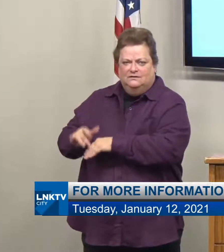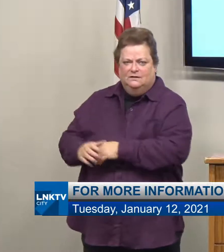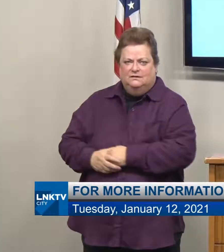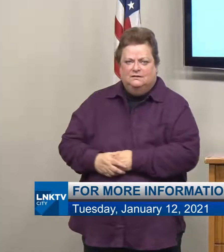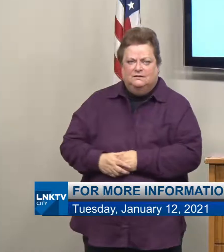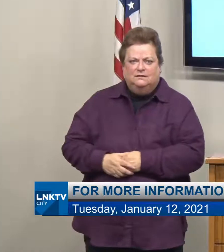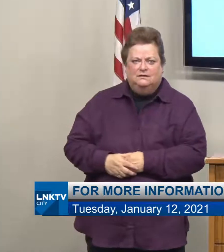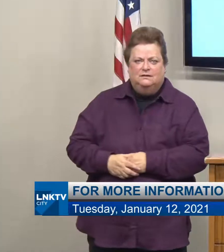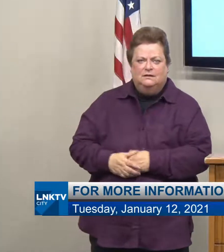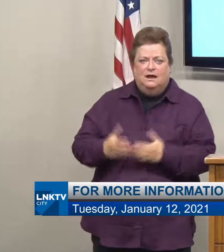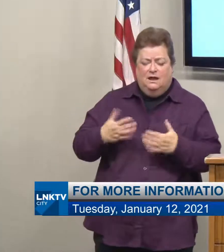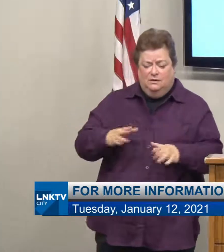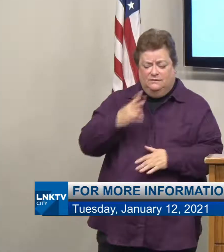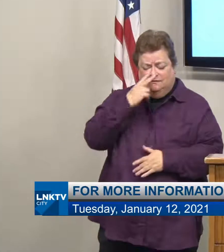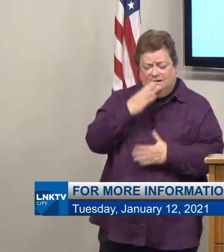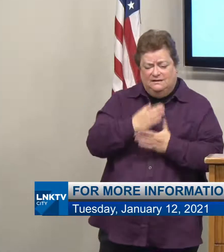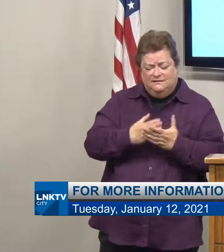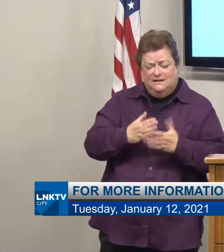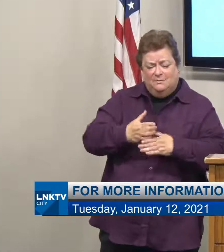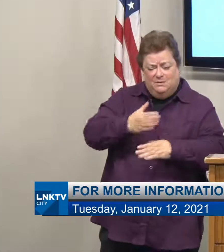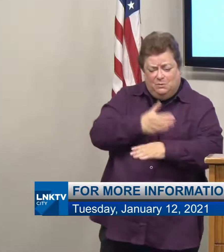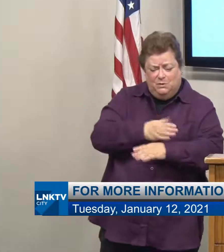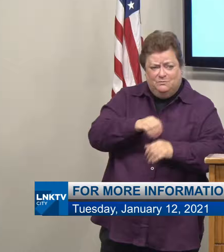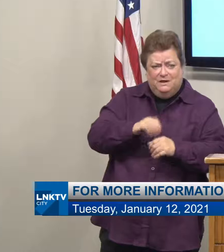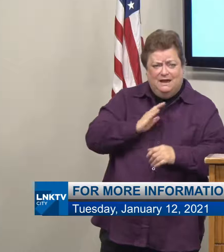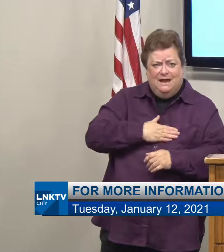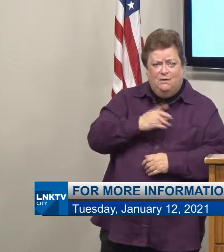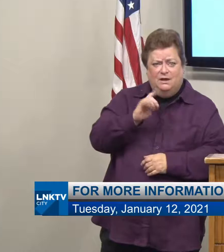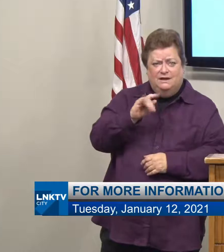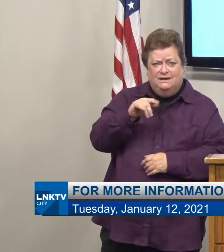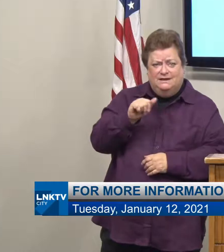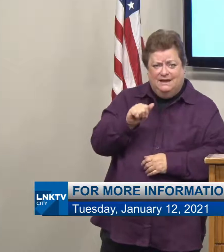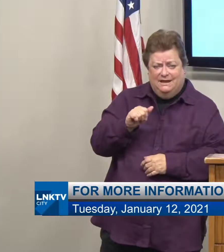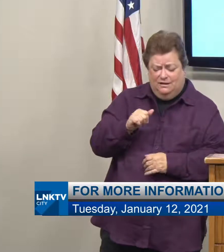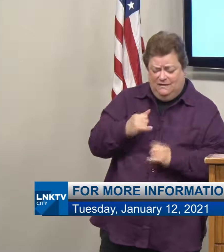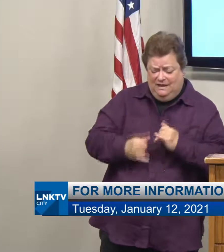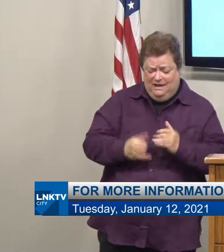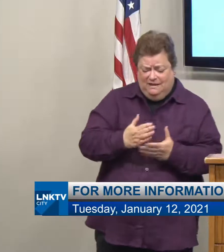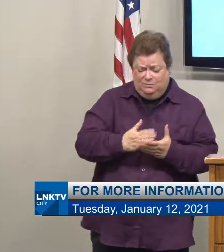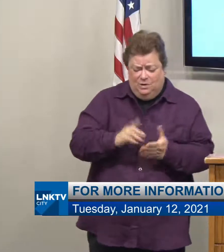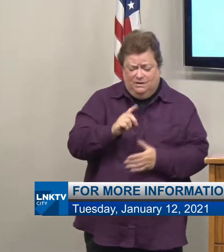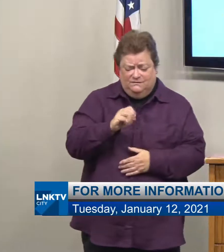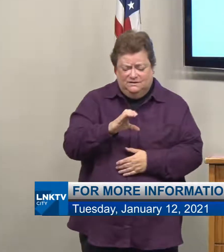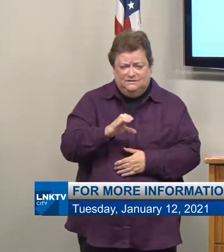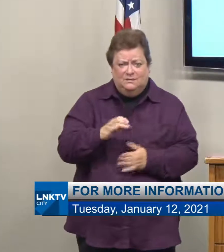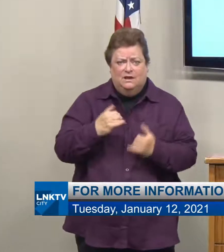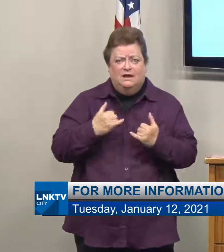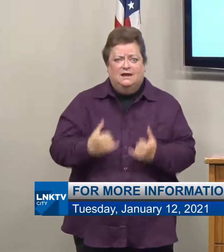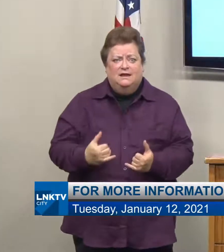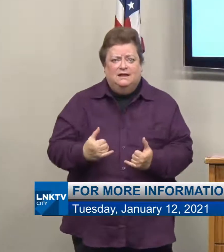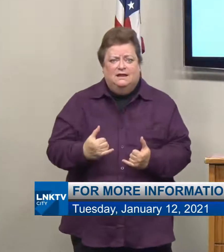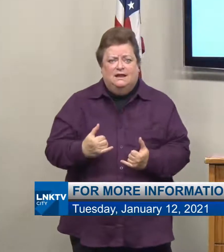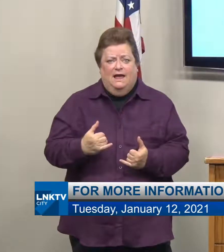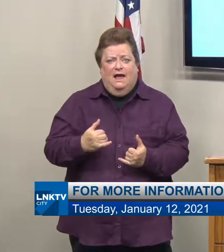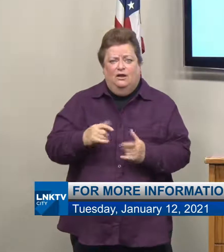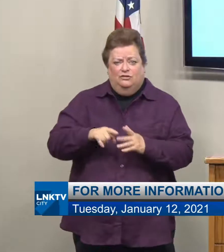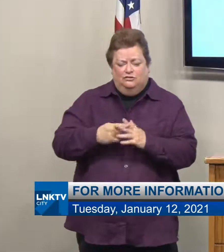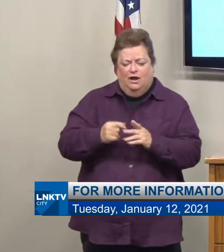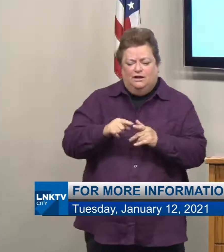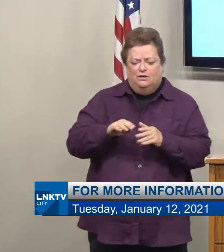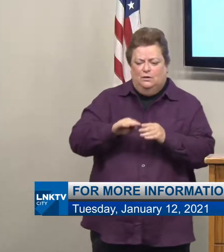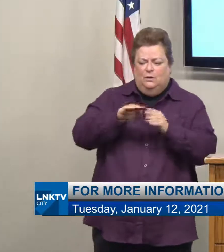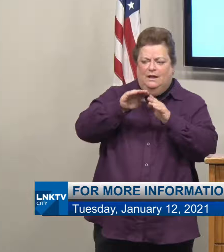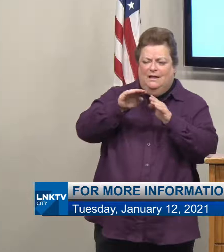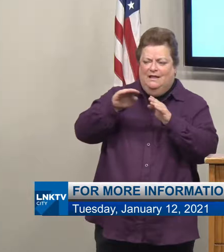After seeing some improvement in our data indicators the last half of December, they are now leveling out or heading in the